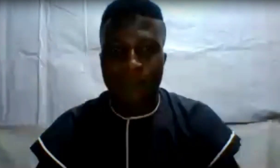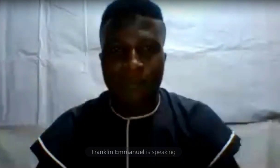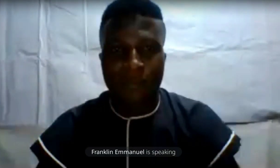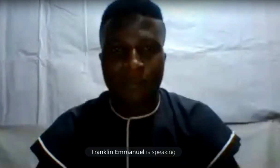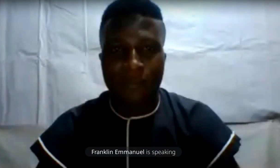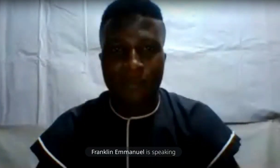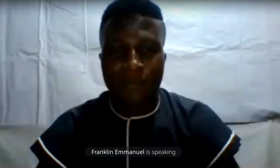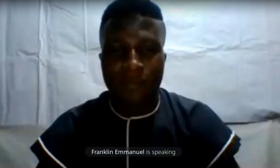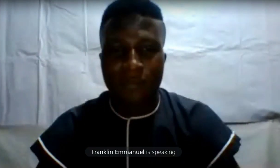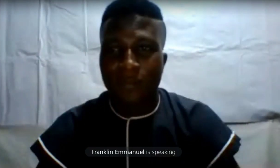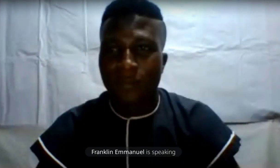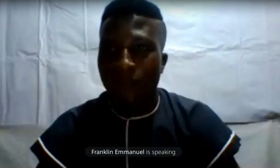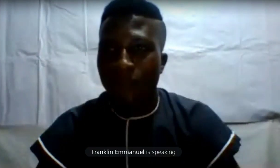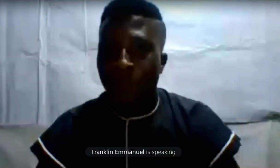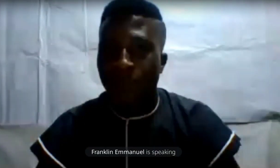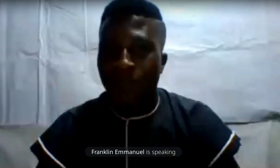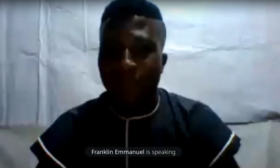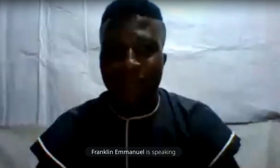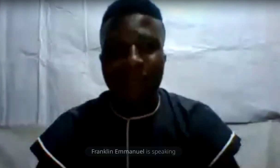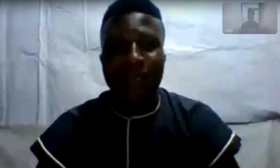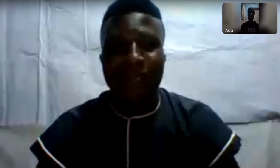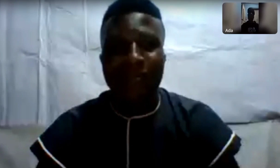Hooray! Welcome, Ada. Whoa, Mr. Dollar.